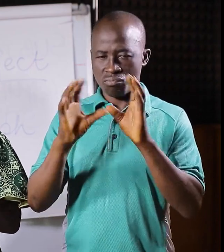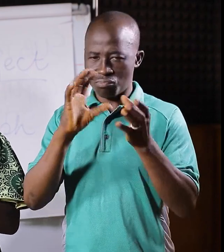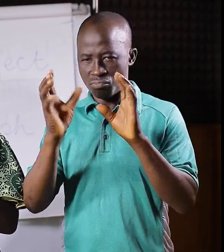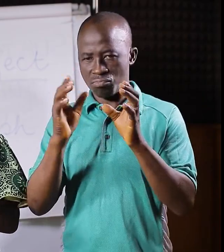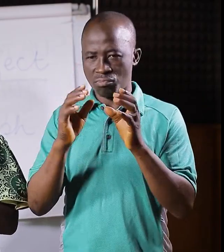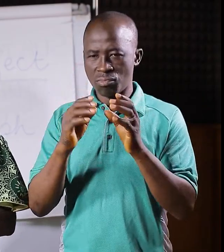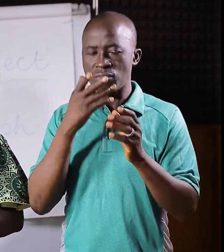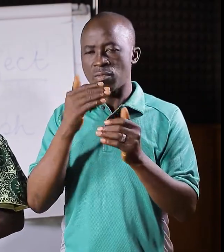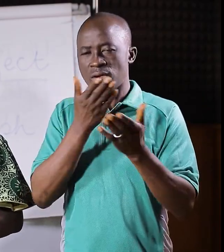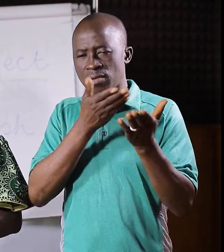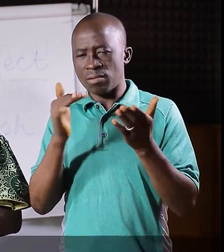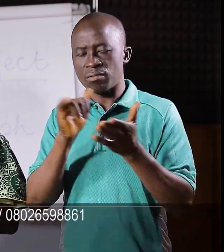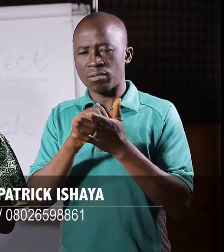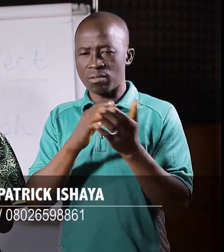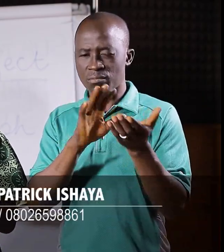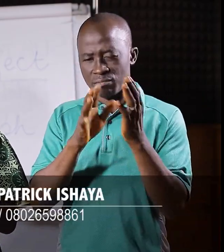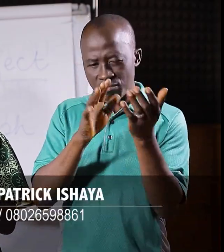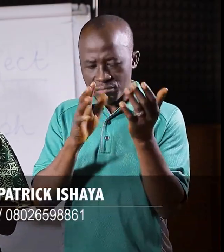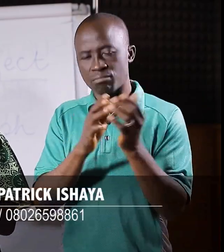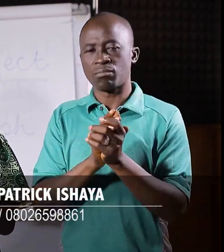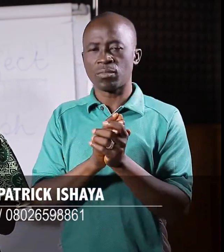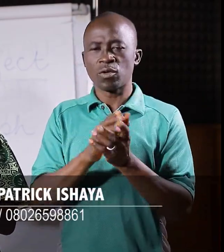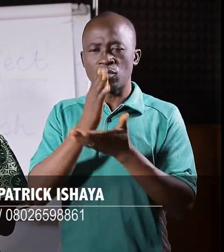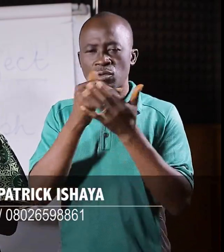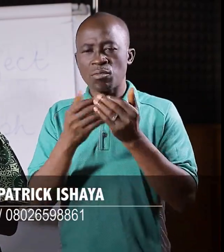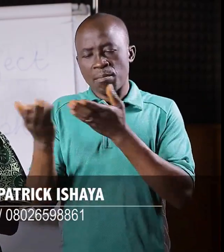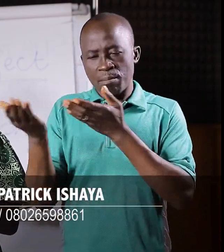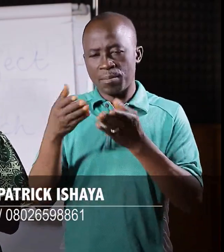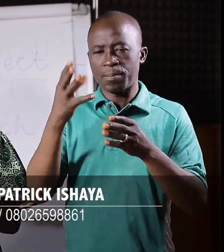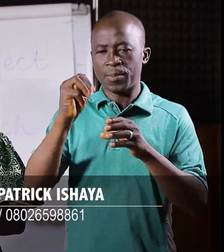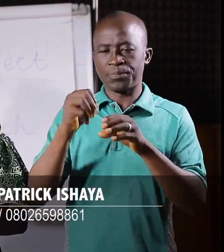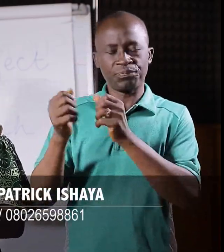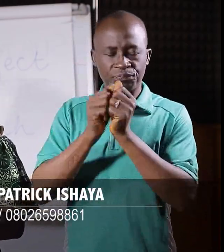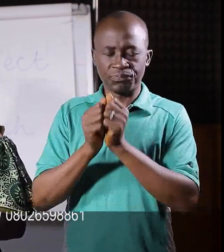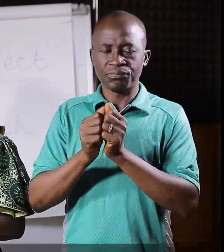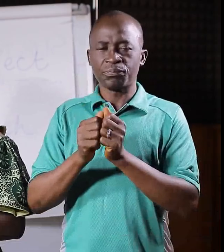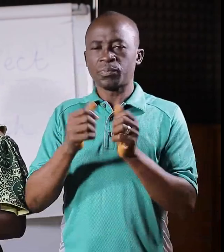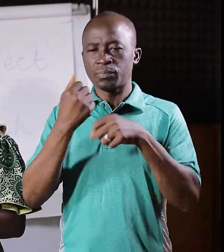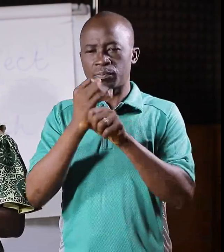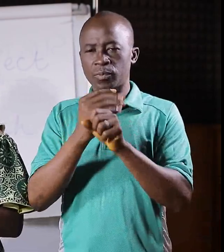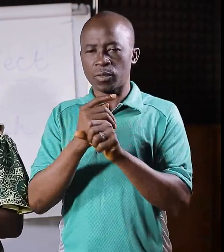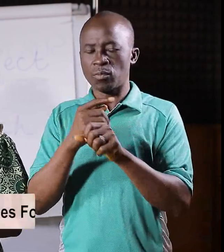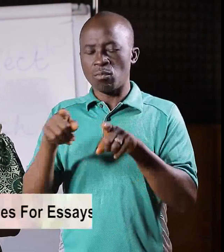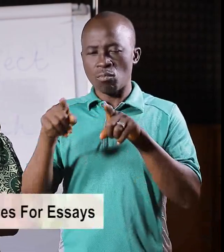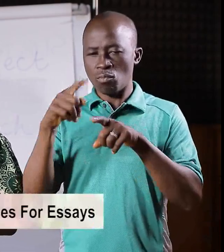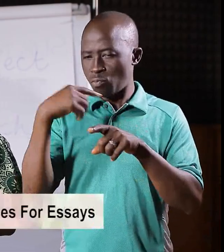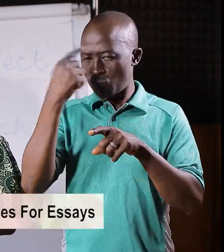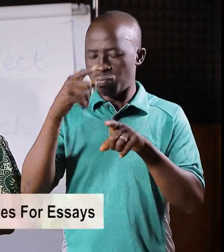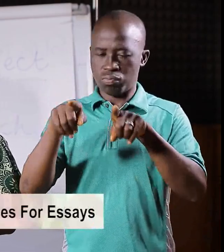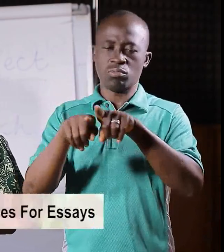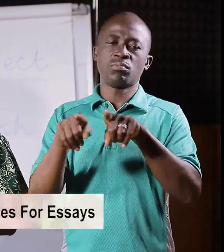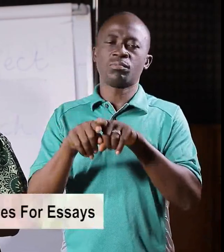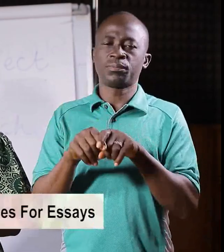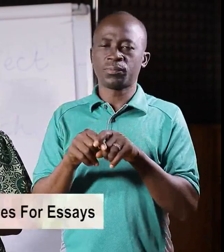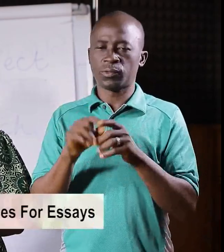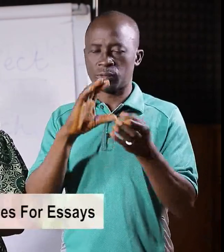are elements of similarity. There is something that brings them together, that makes them look alike. That's when you compare. You compare